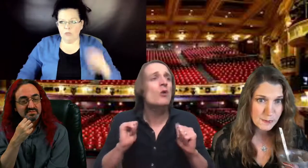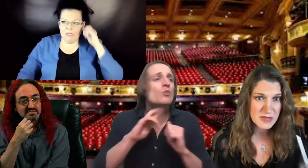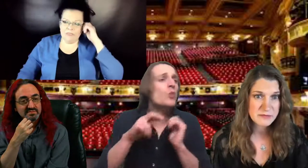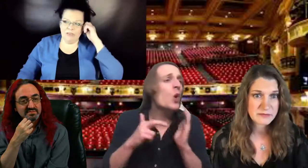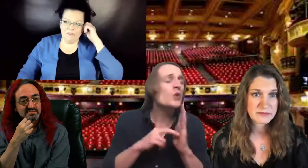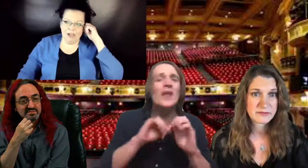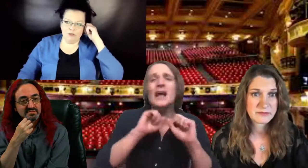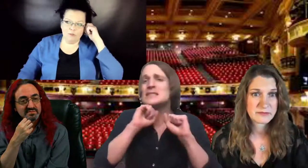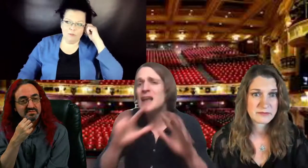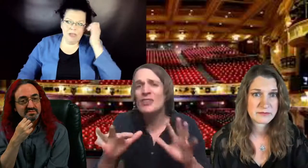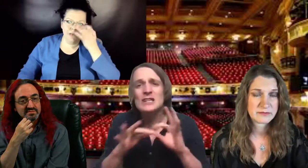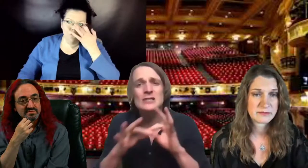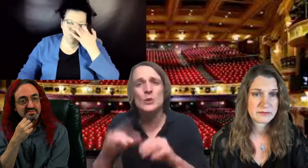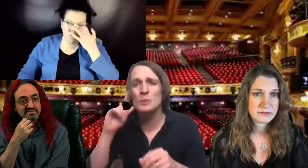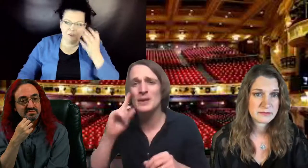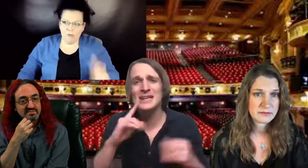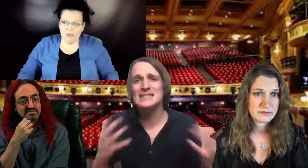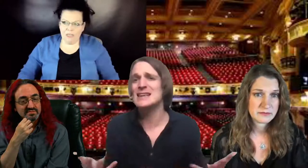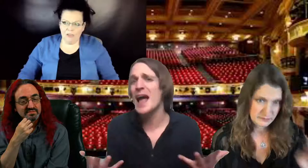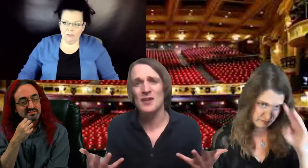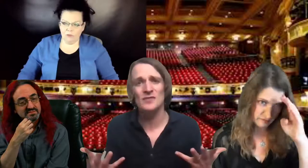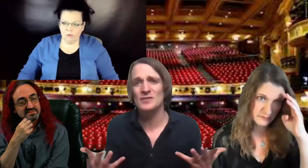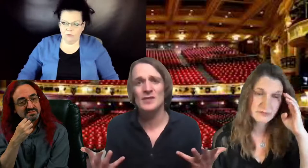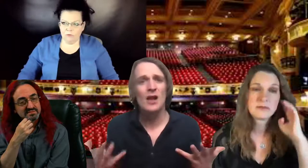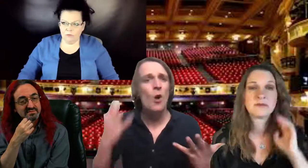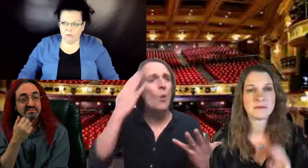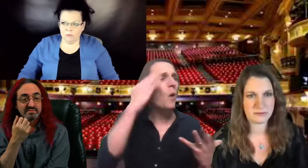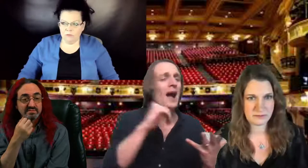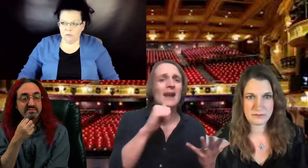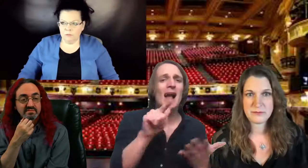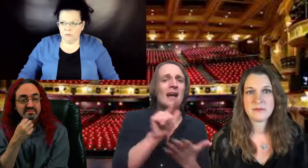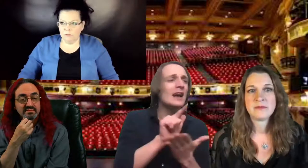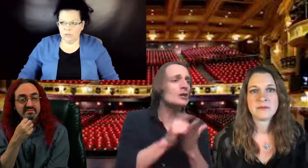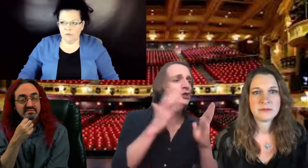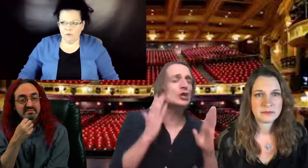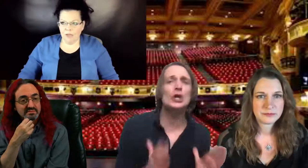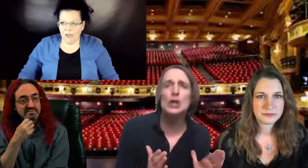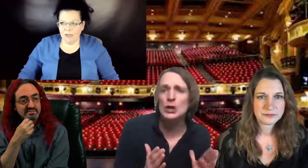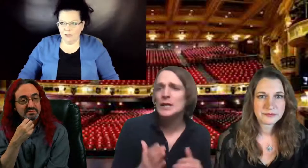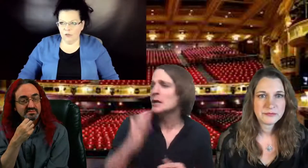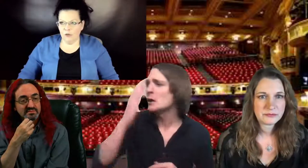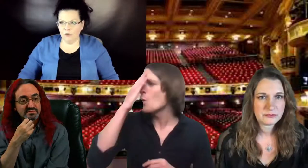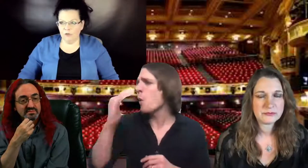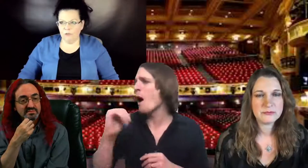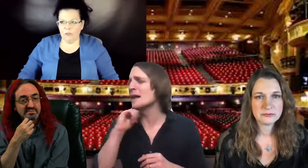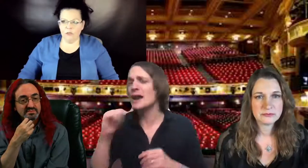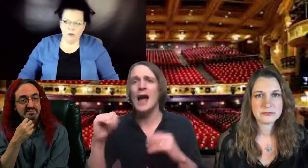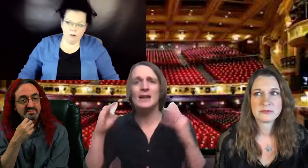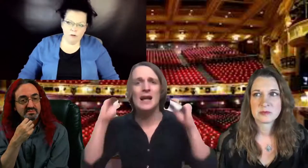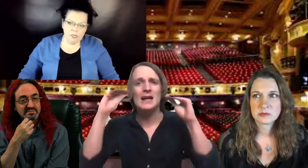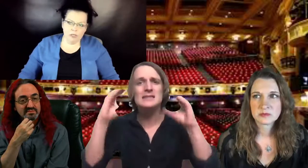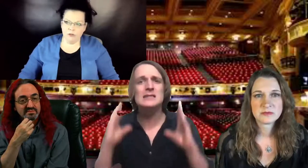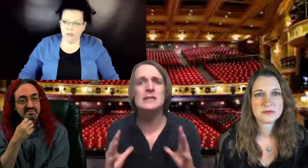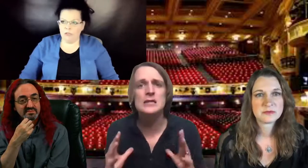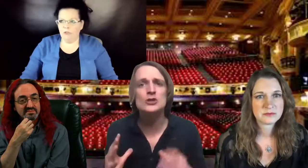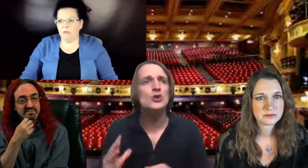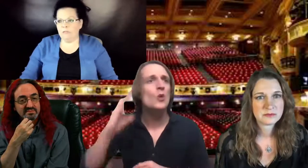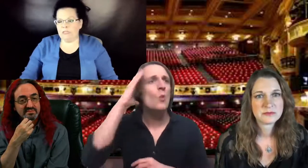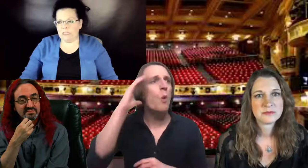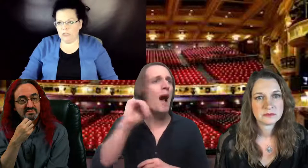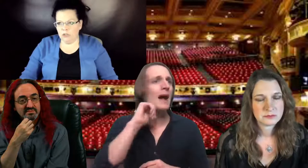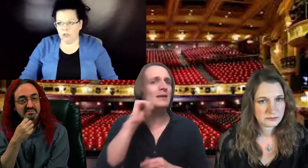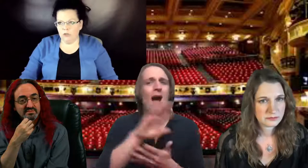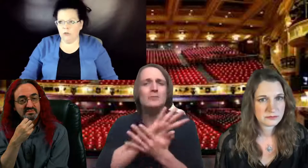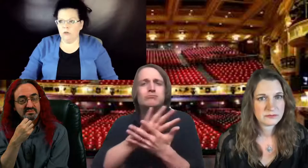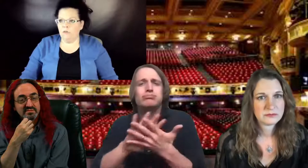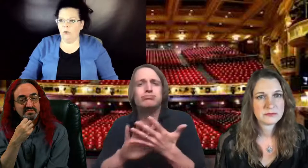what can we deaf actors play? There's nothing we can't do, deaf or not. You know, you could be a lawyer, an attorney, you could be